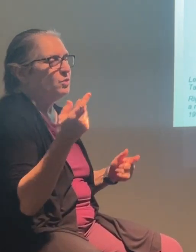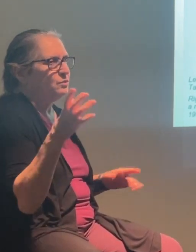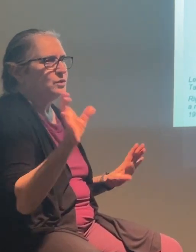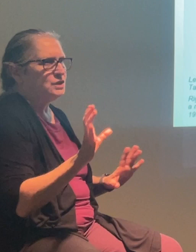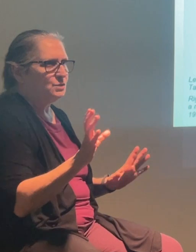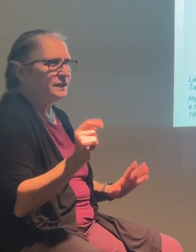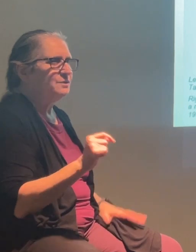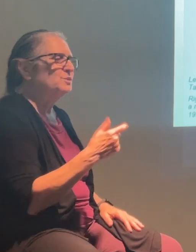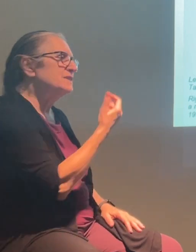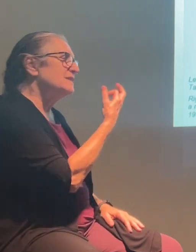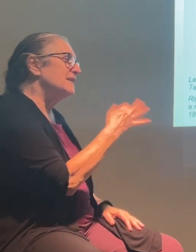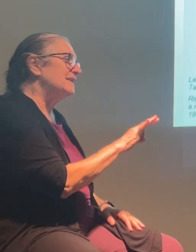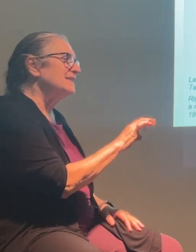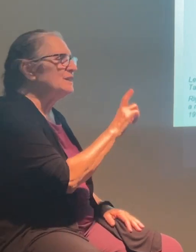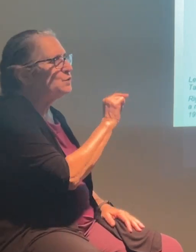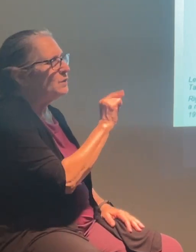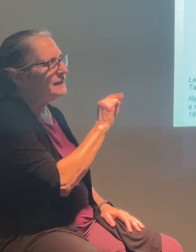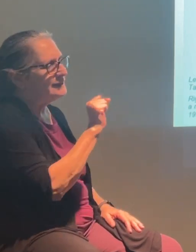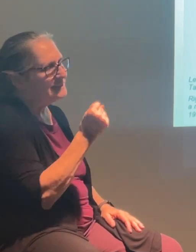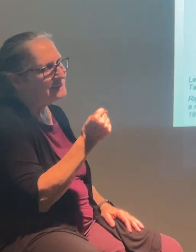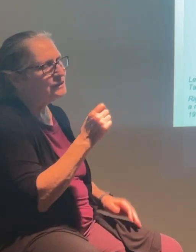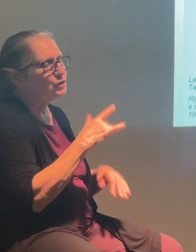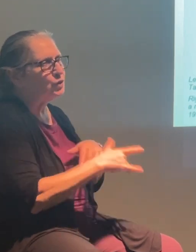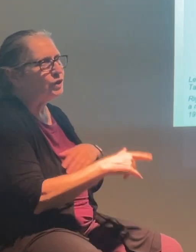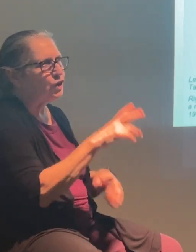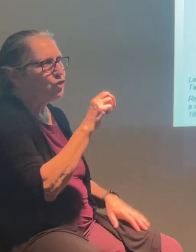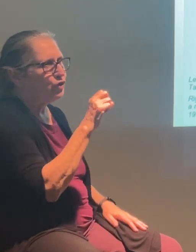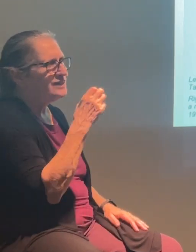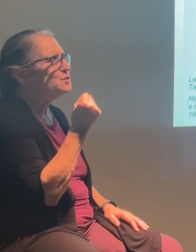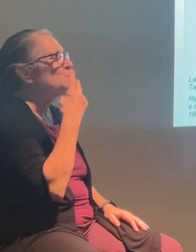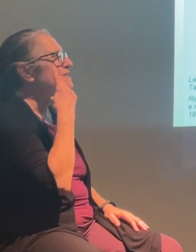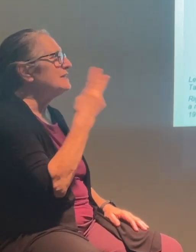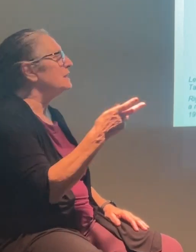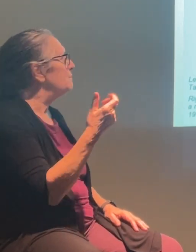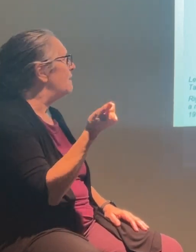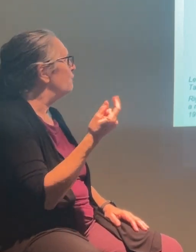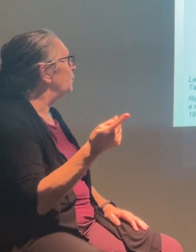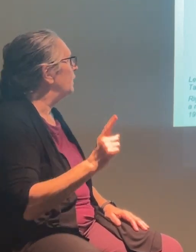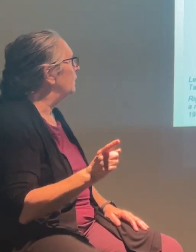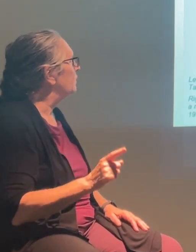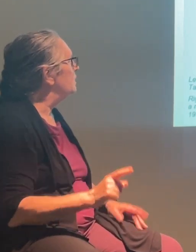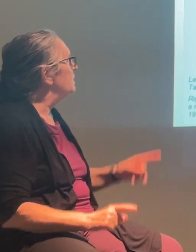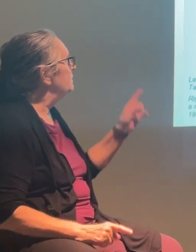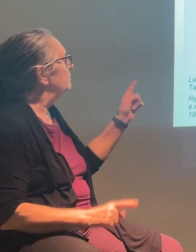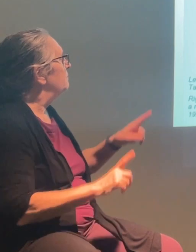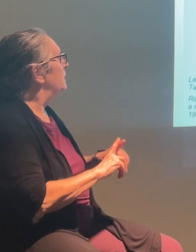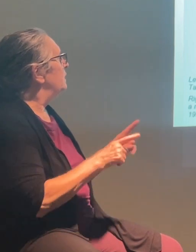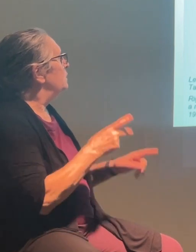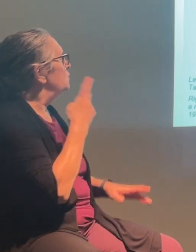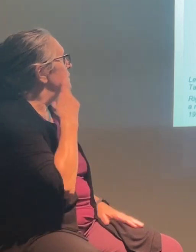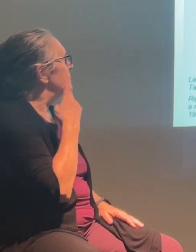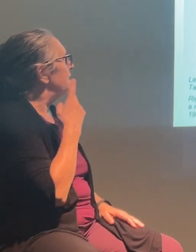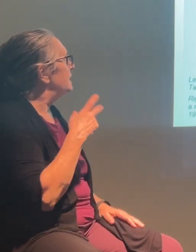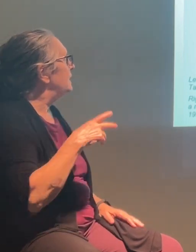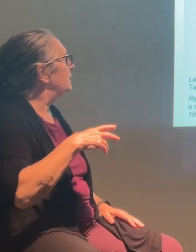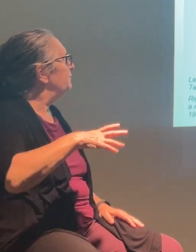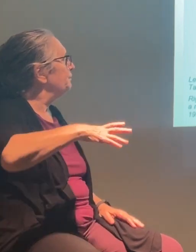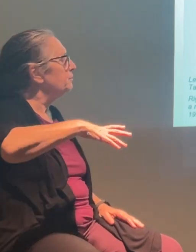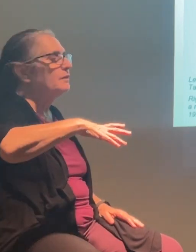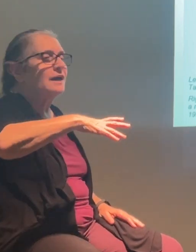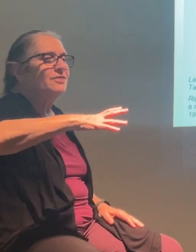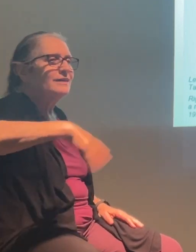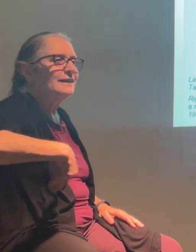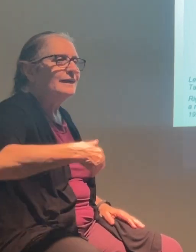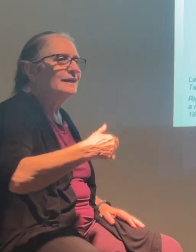1920s, 30s thing going, like late 20s, early 30s. You see them everywhere. But you can see late 20s, 1927